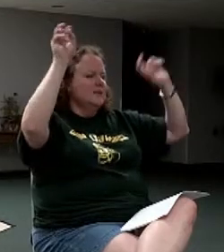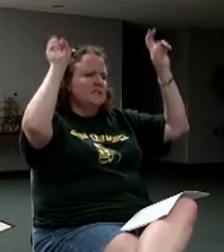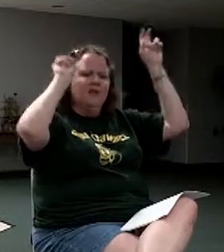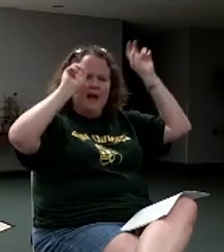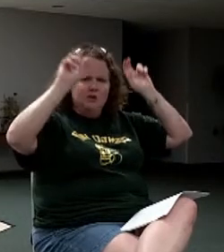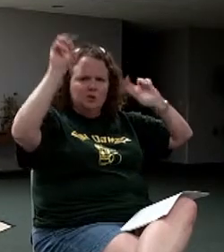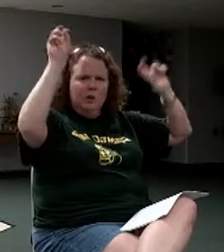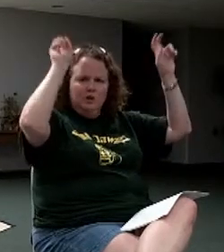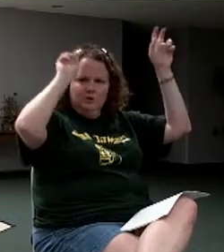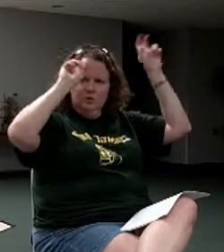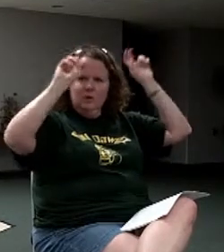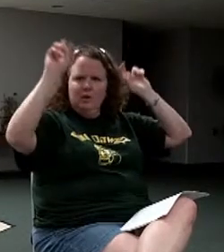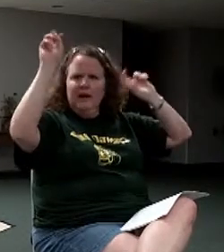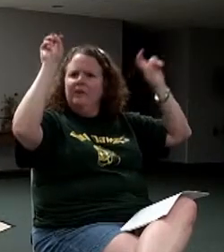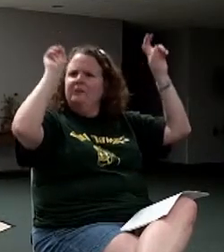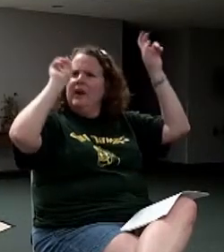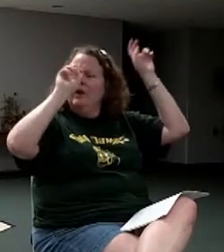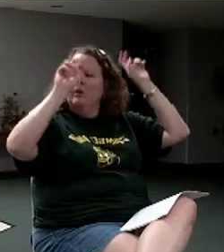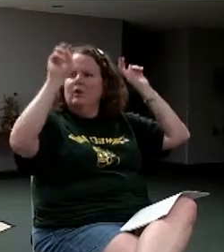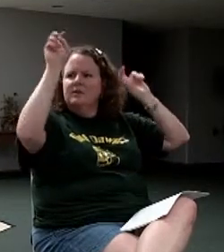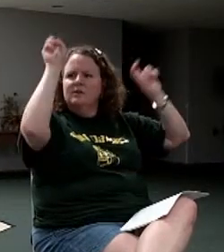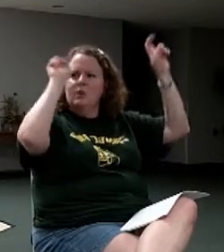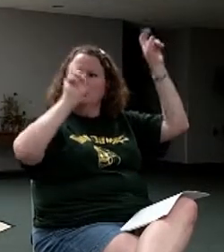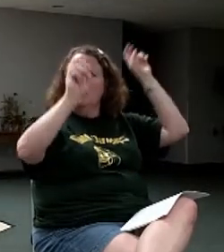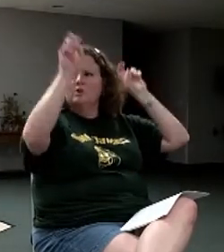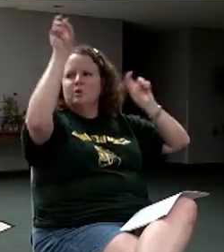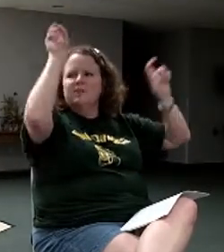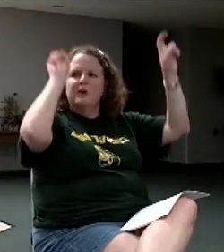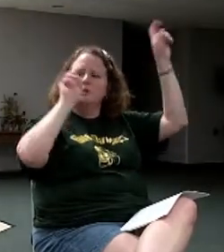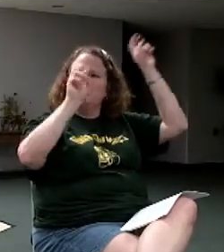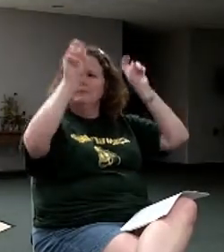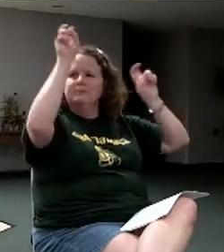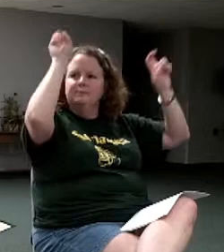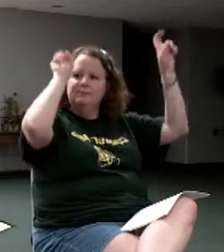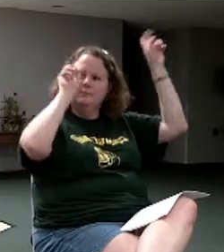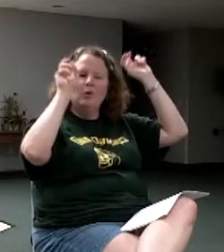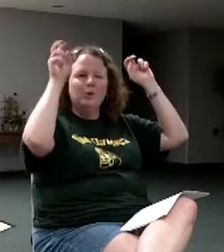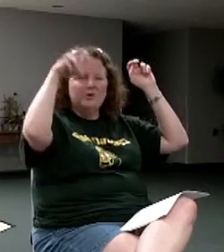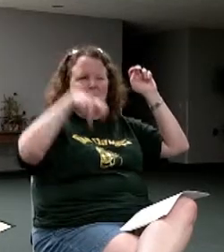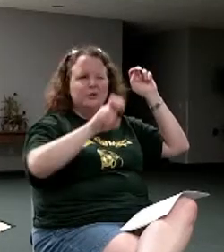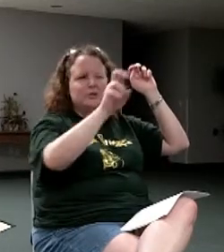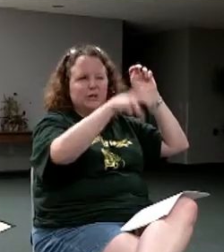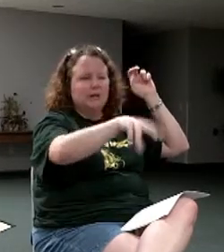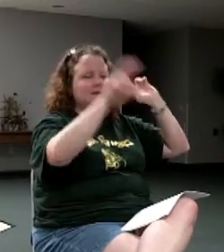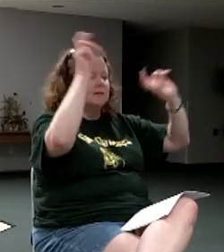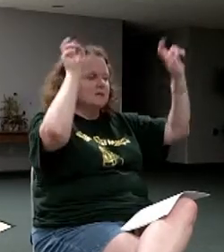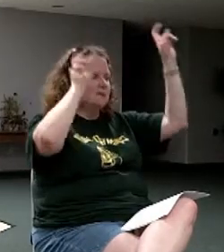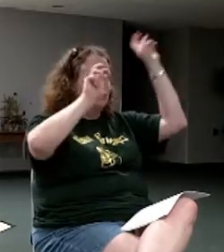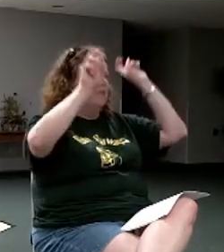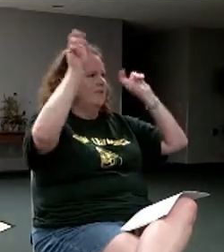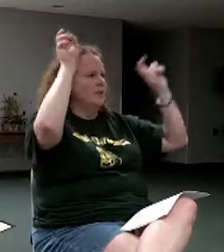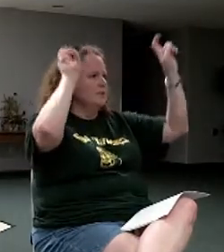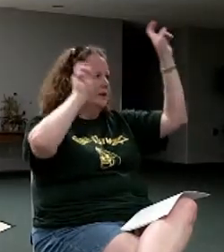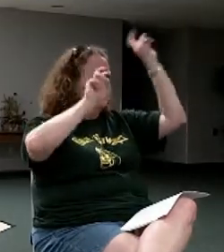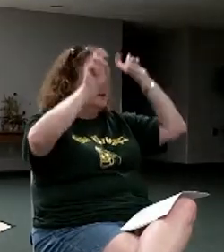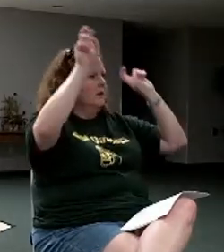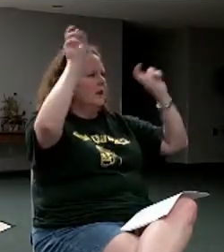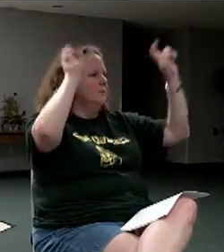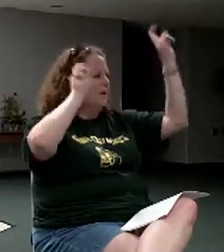Six Flags or Carnival or County Fair, or it's the roller coaster or the Ferris wheel. Roller coasters are usually like this. This is more of the Ferris wheel. Comes back